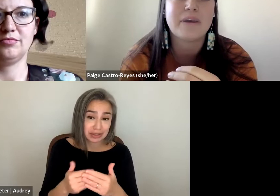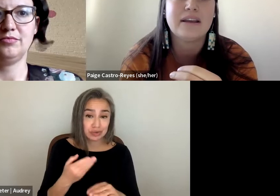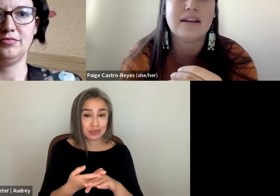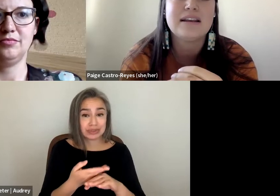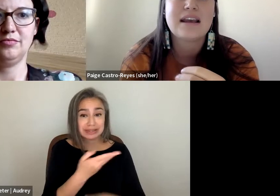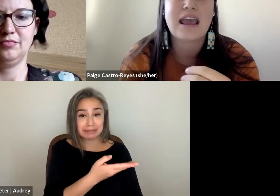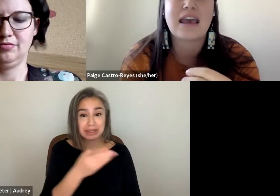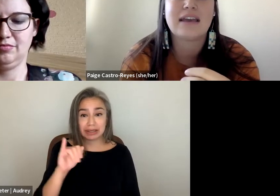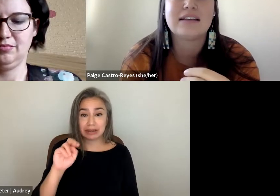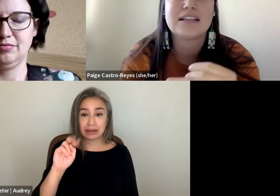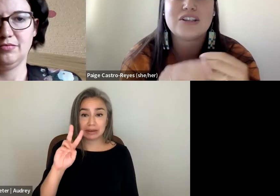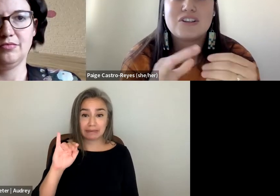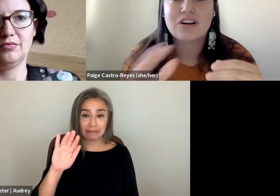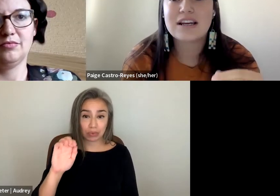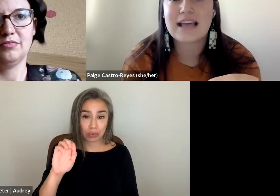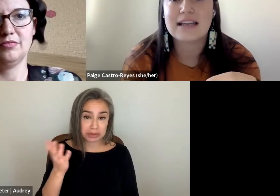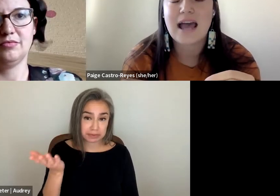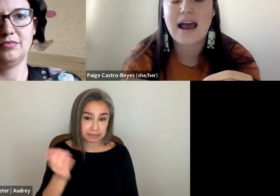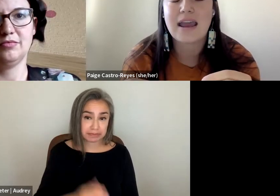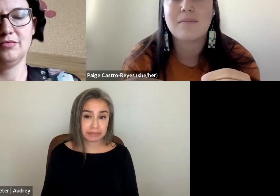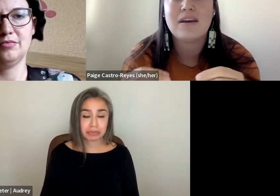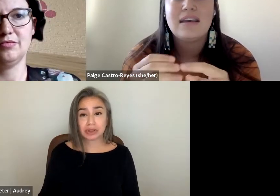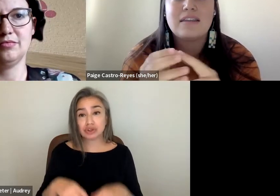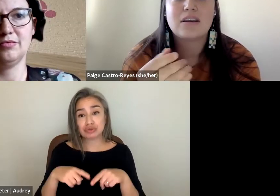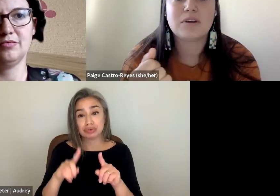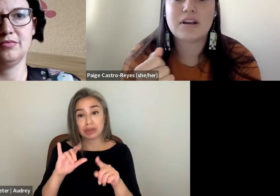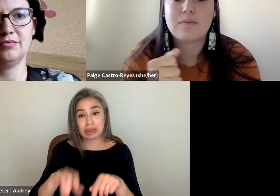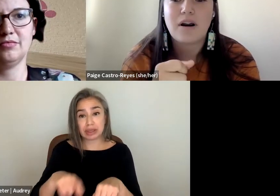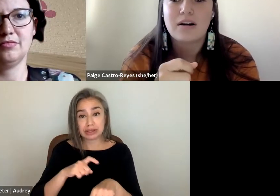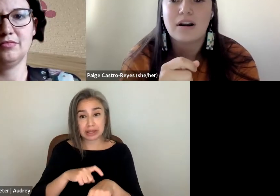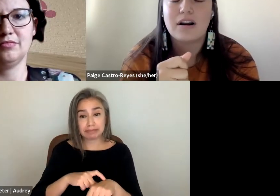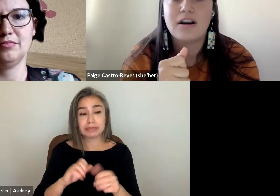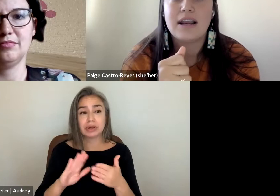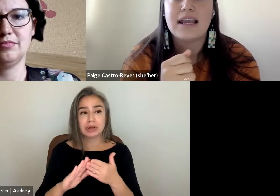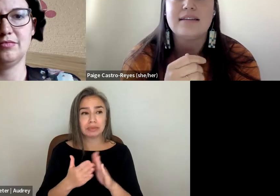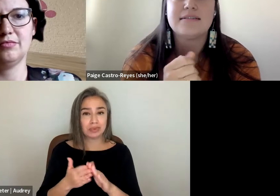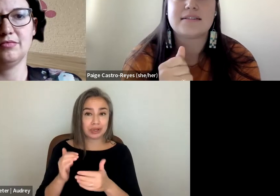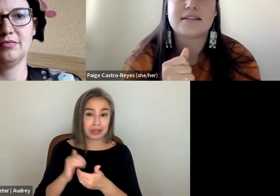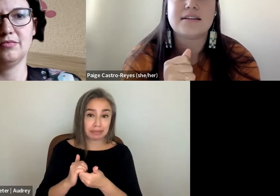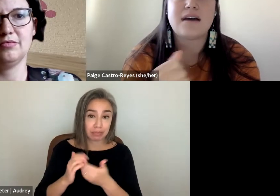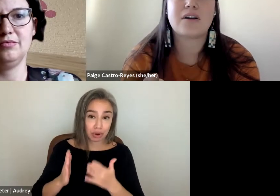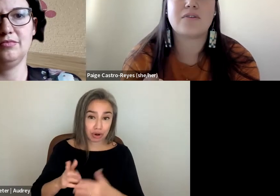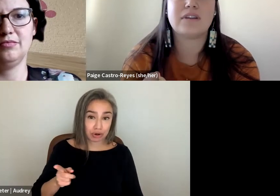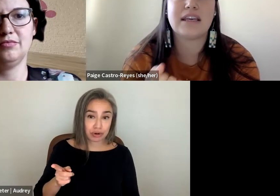to happen. And during that time, the community partner is not